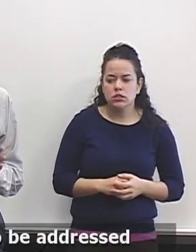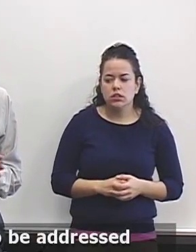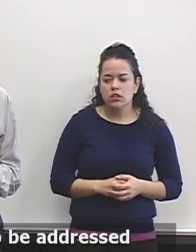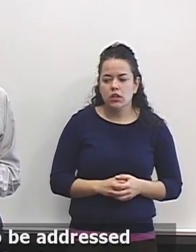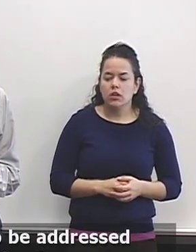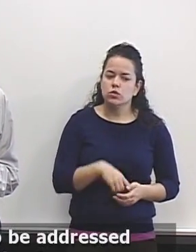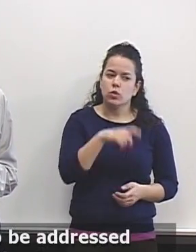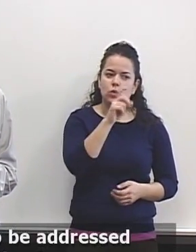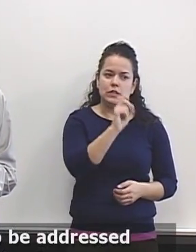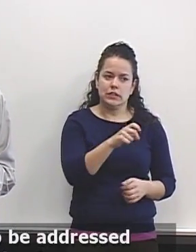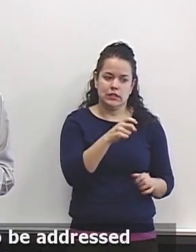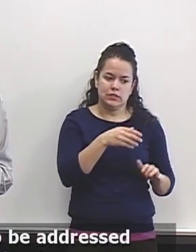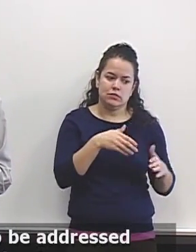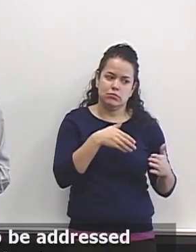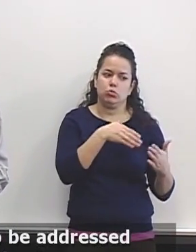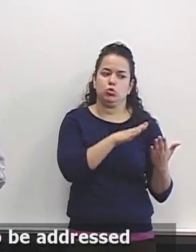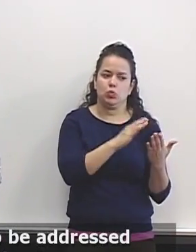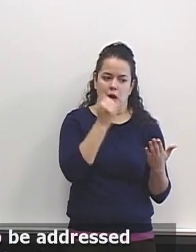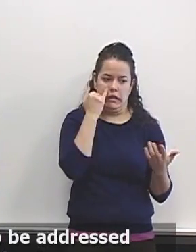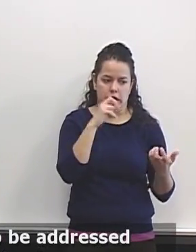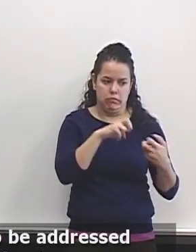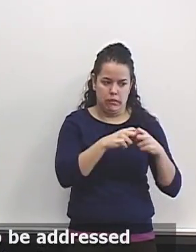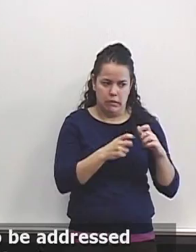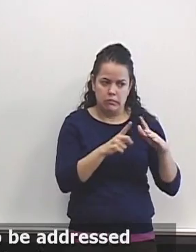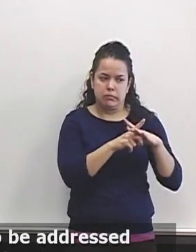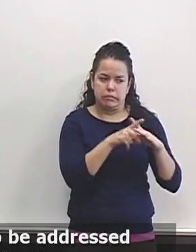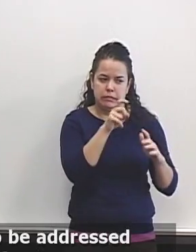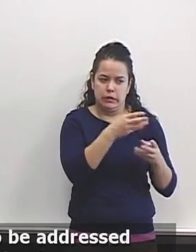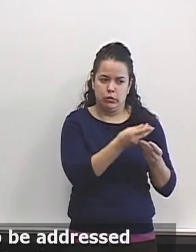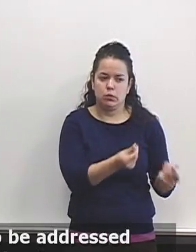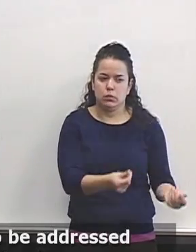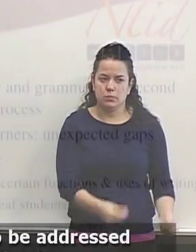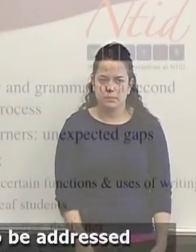and need to be addressed up front.